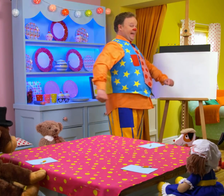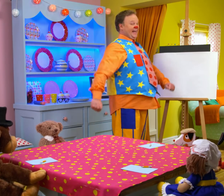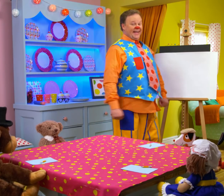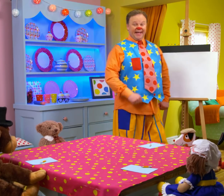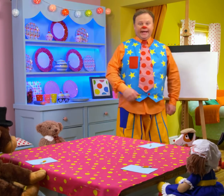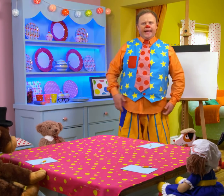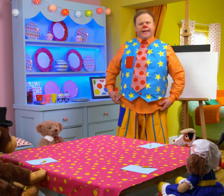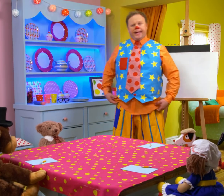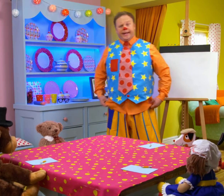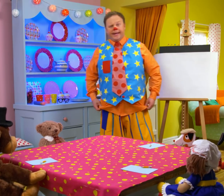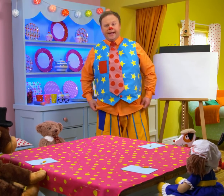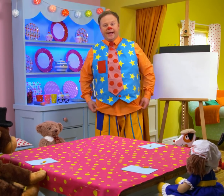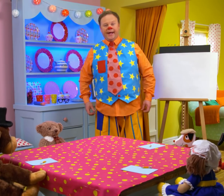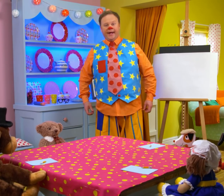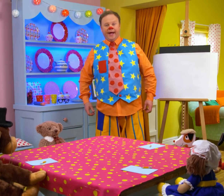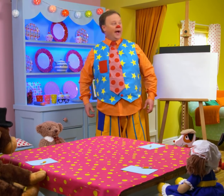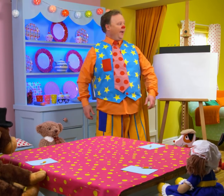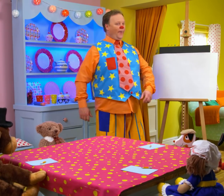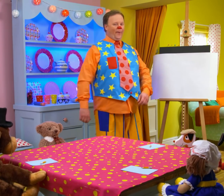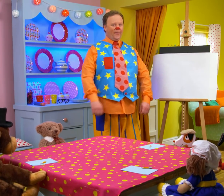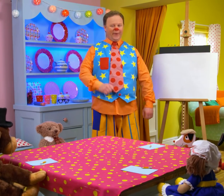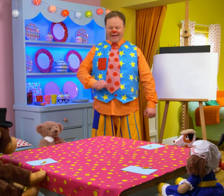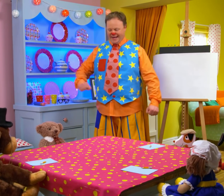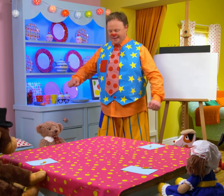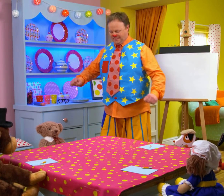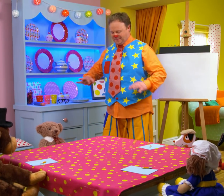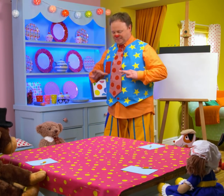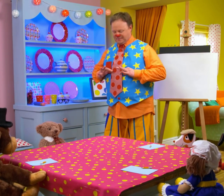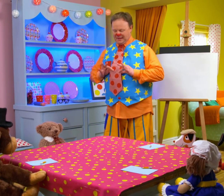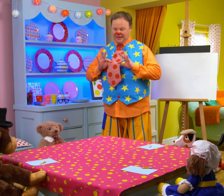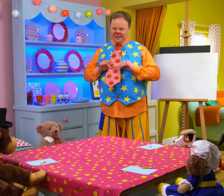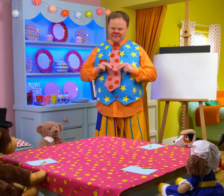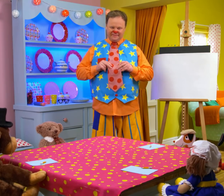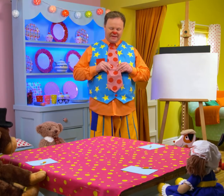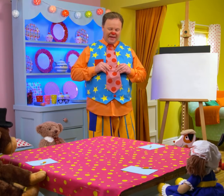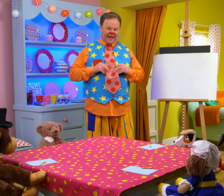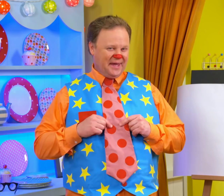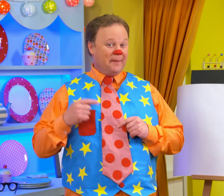Who's the teacher, Mr. Tumble? Oh, well, it's